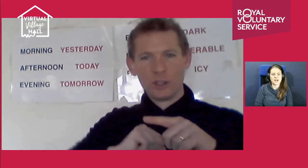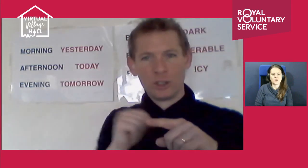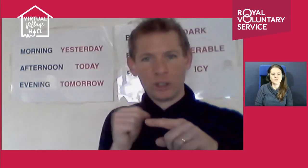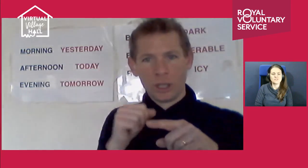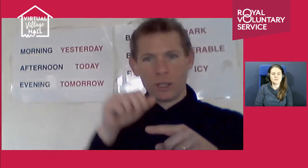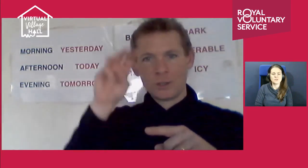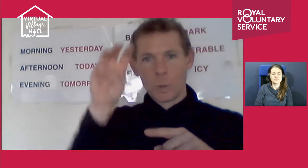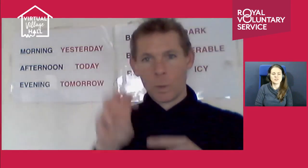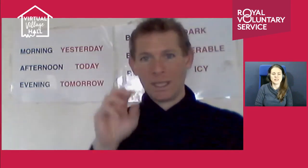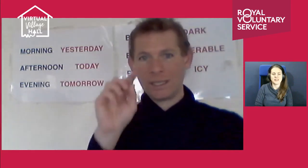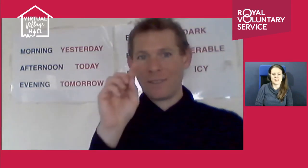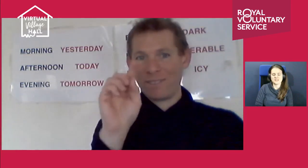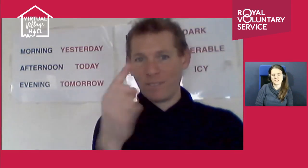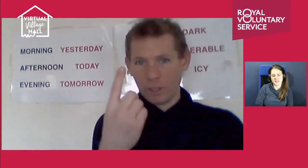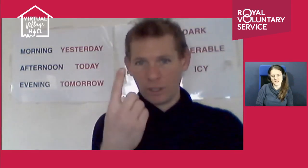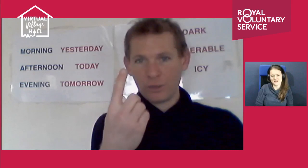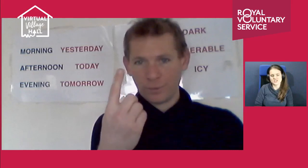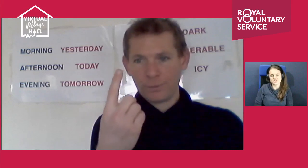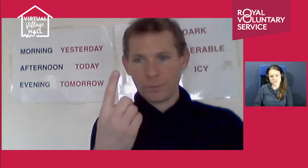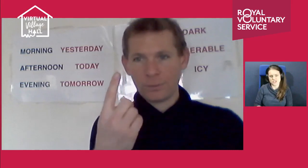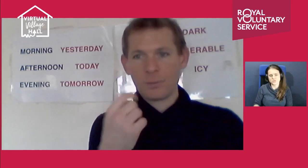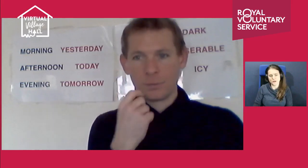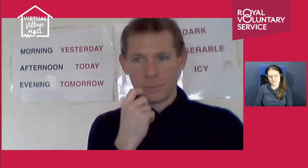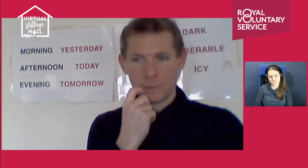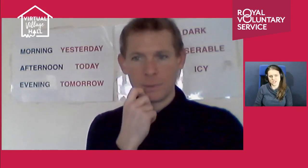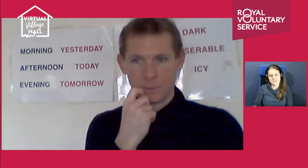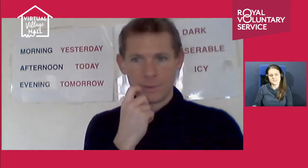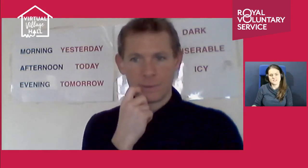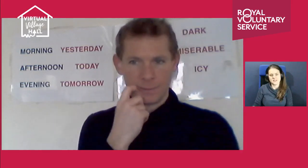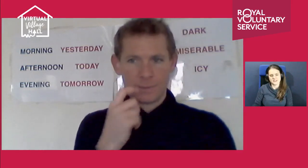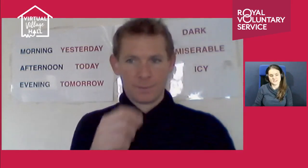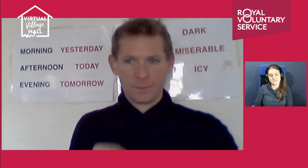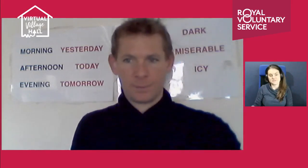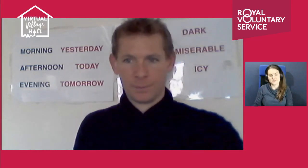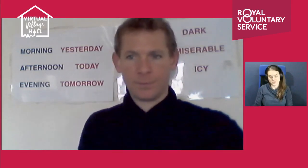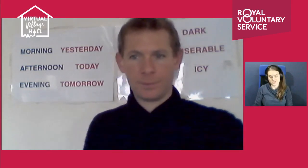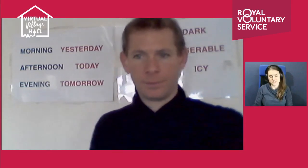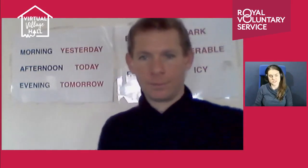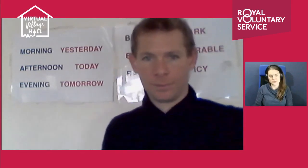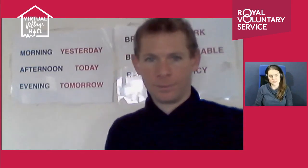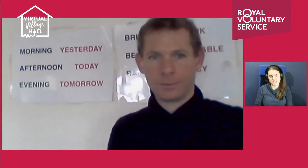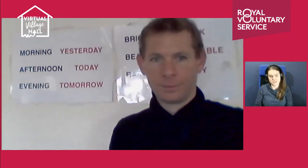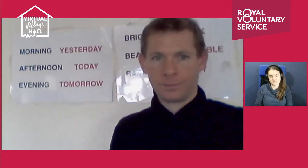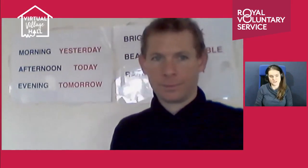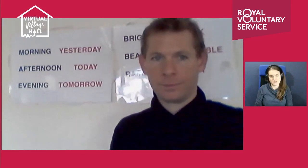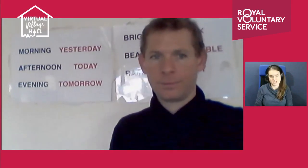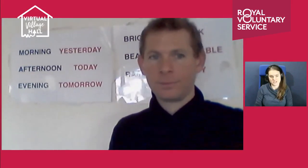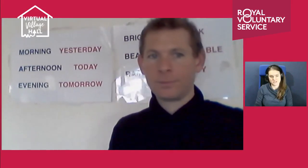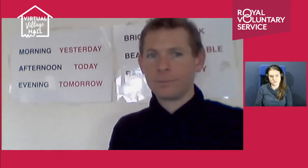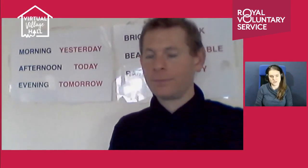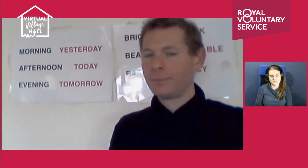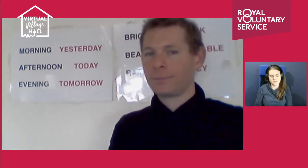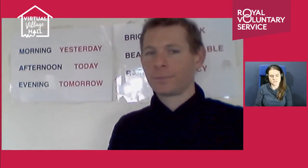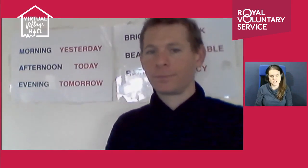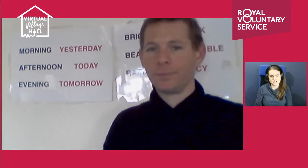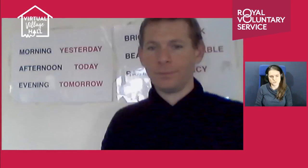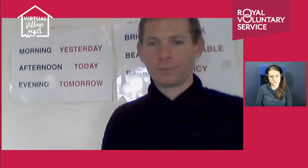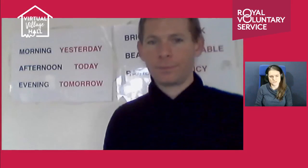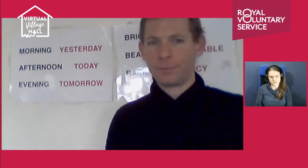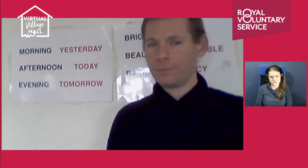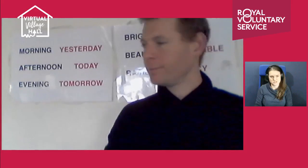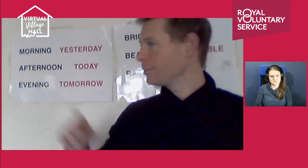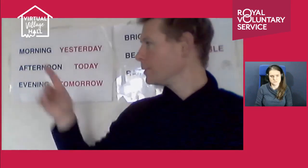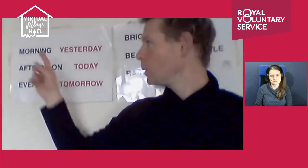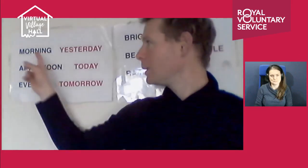Now I'm going to focus on English, Scottish, Welsh signs first because there is regional variation. Okay, so I'll teach you those